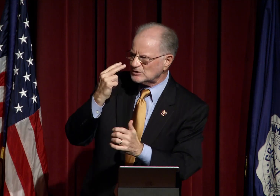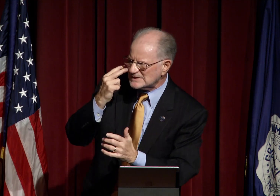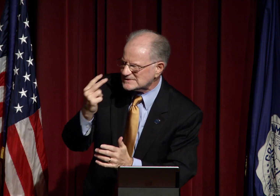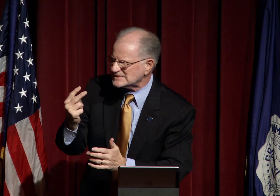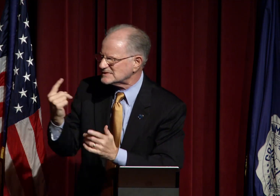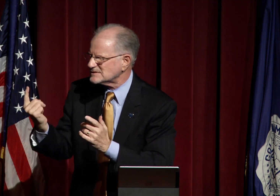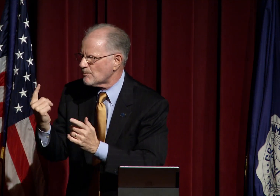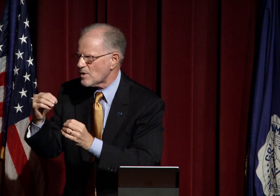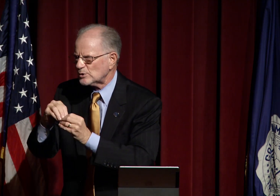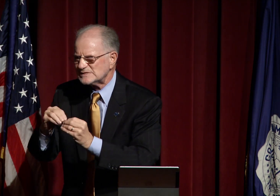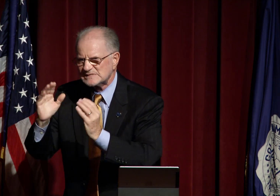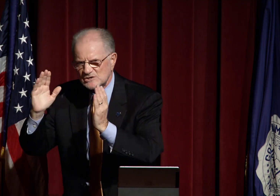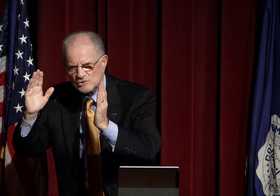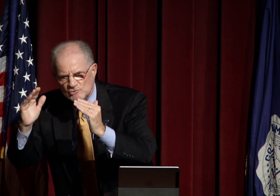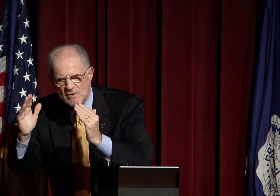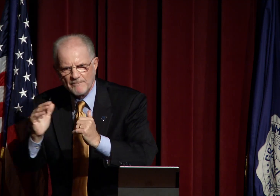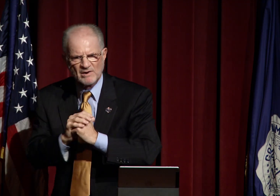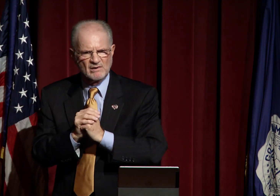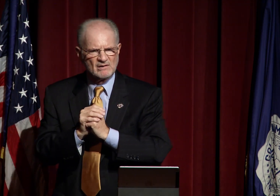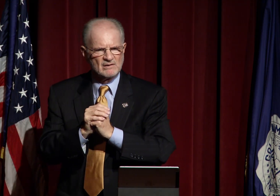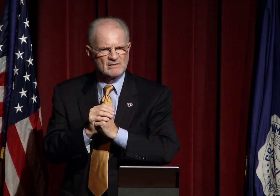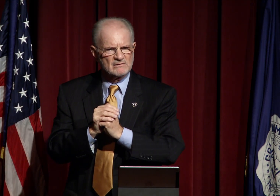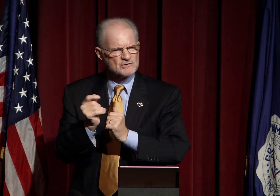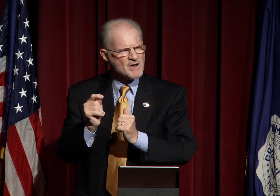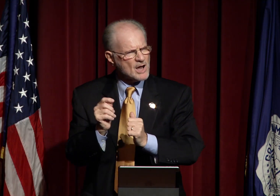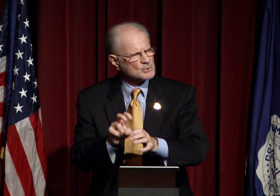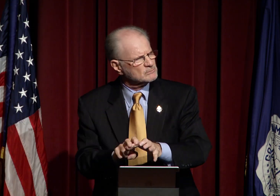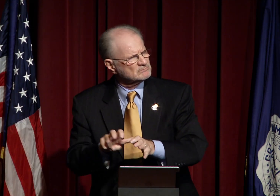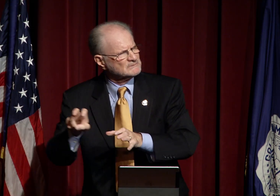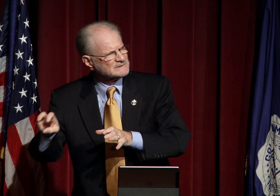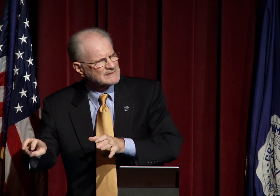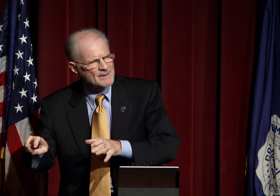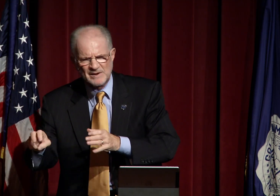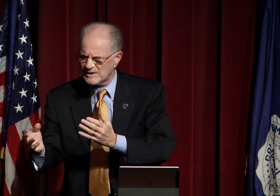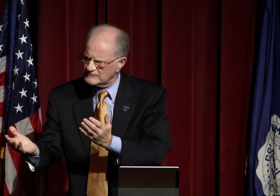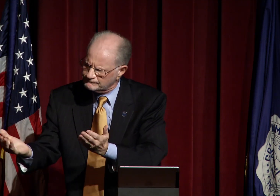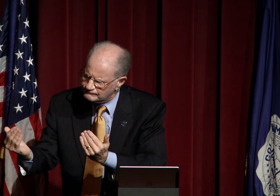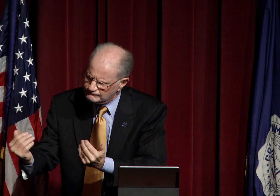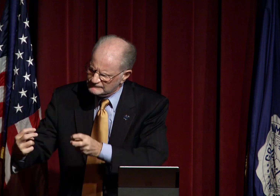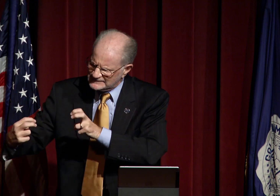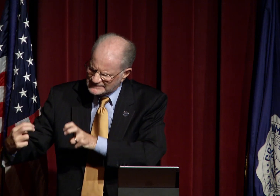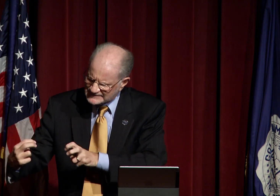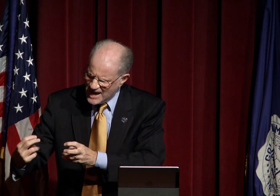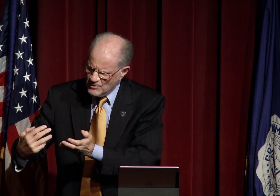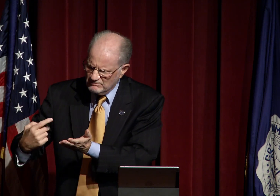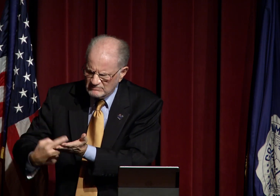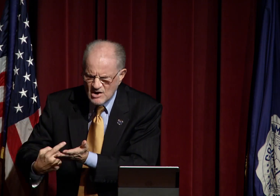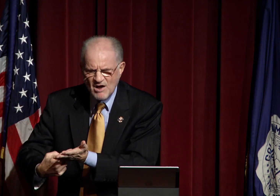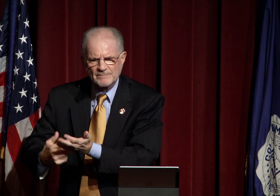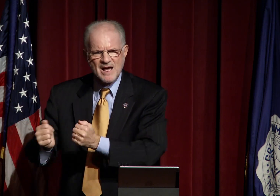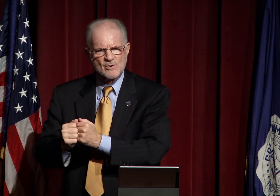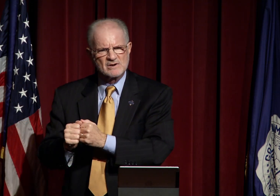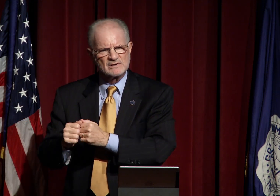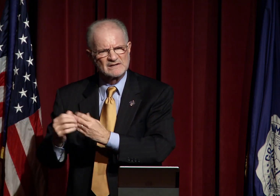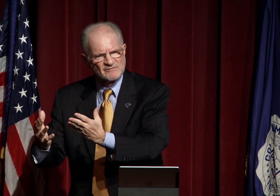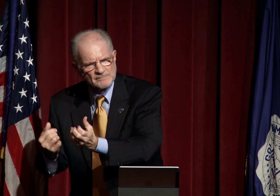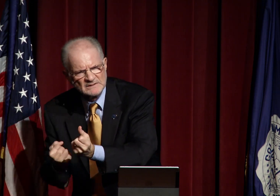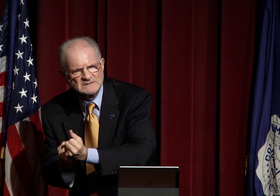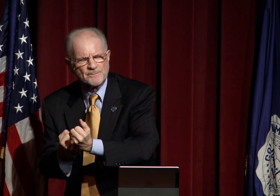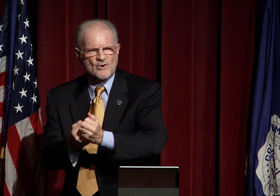tolerance policy. If we see somebody in trouble, we should step in and talk with them,